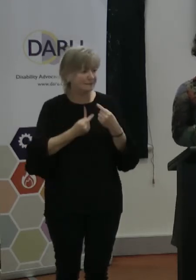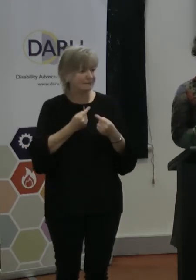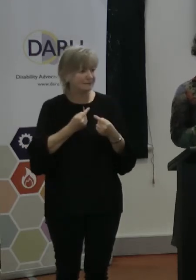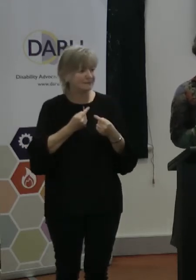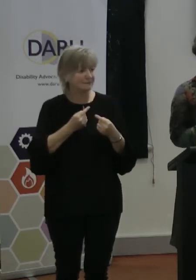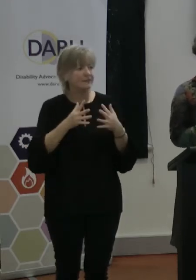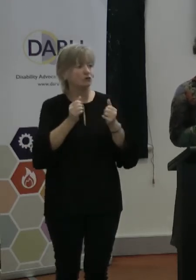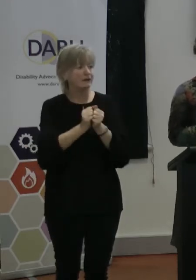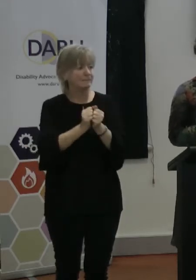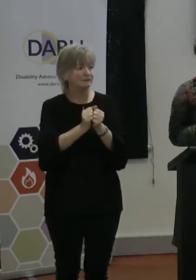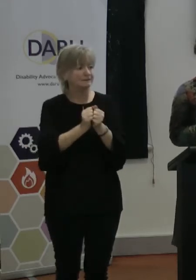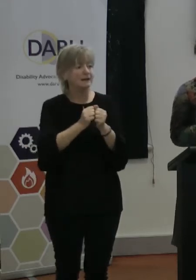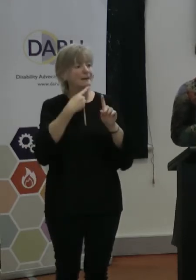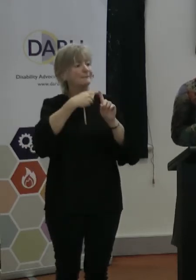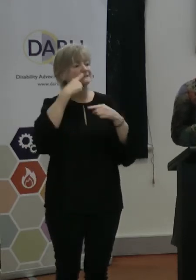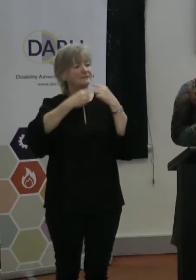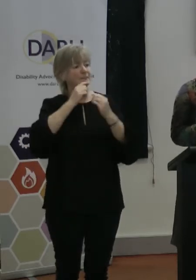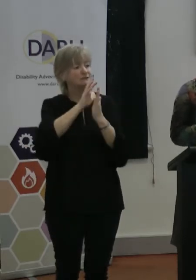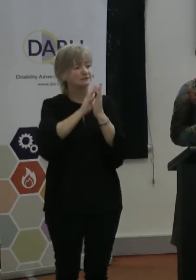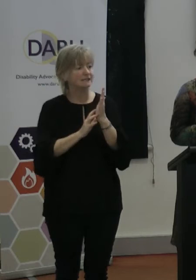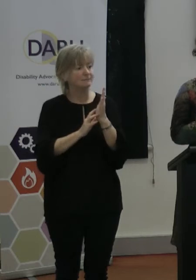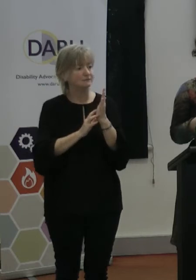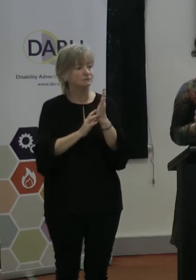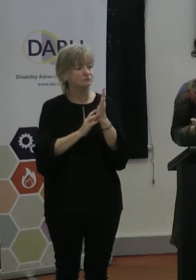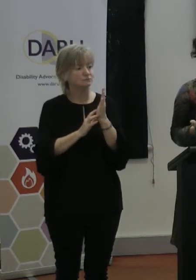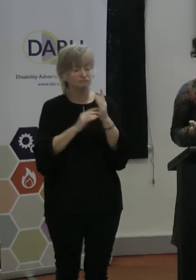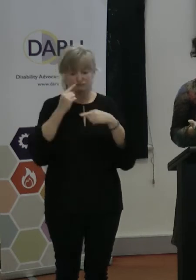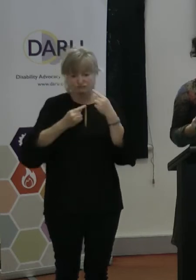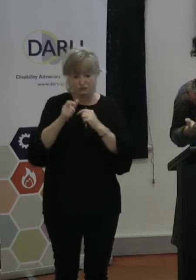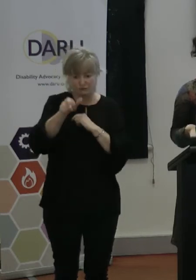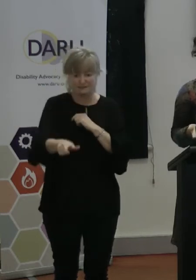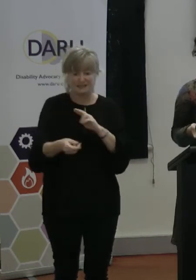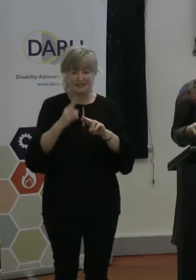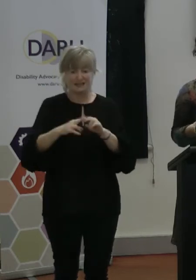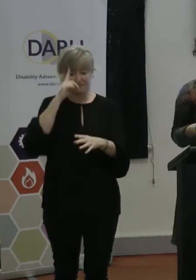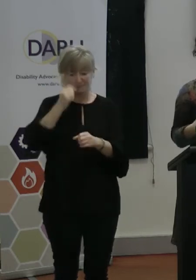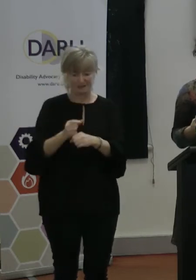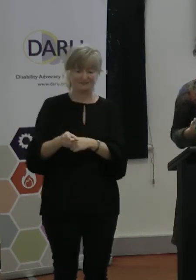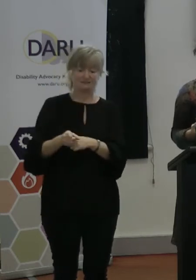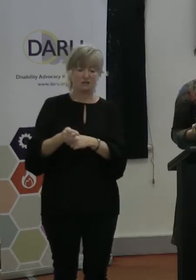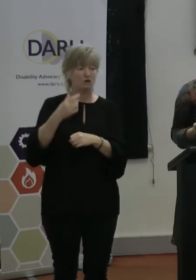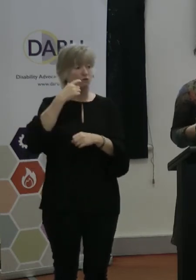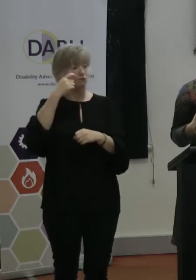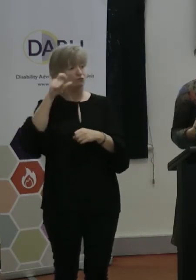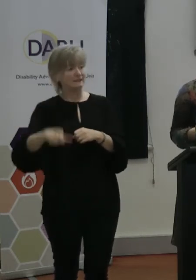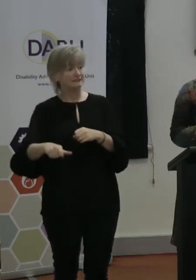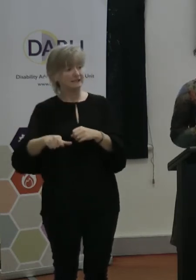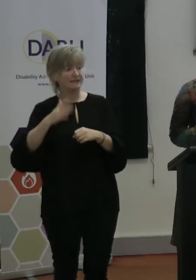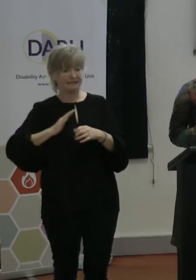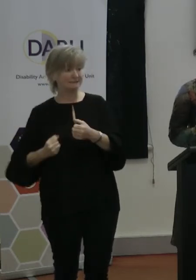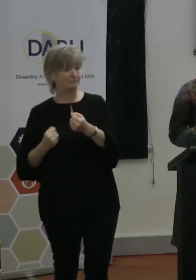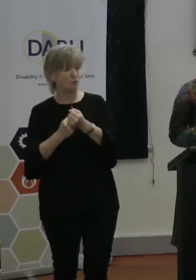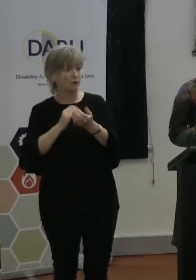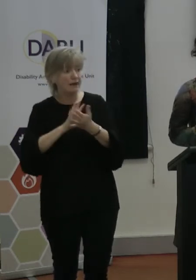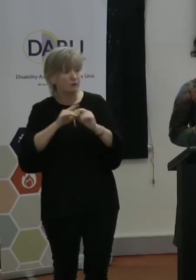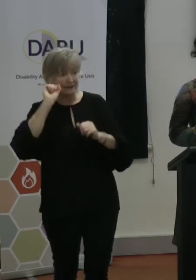agreement and the information statement to the SDA resident. If they believe that that resident would benefit from support in